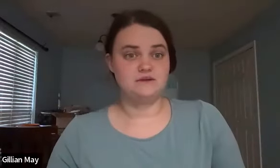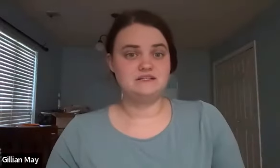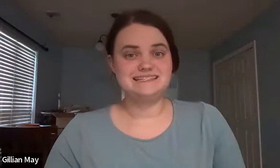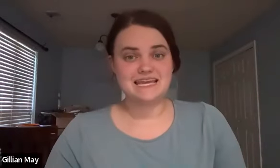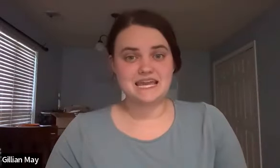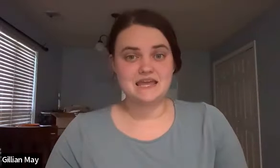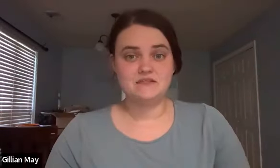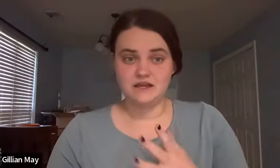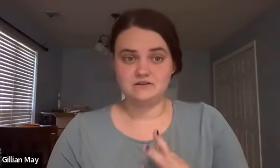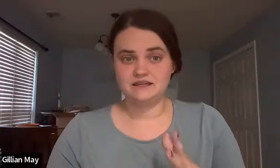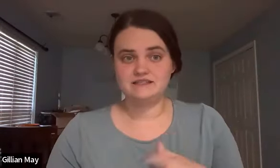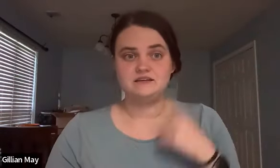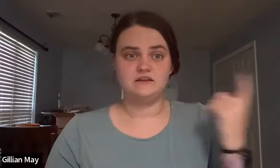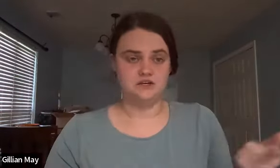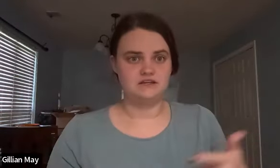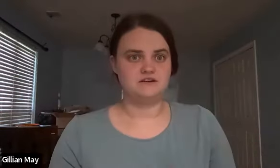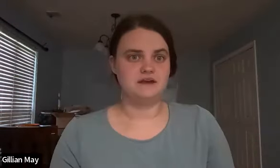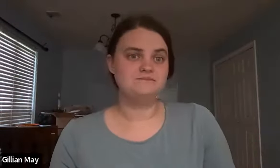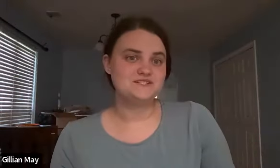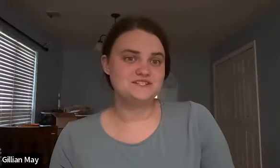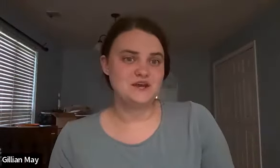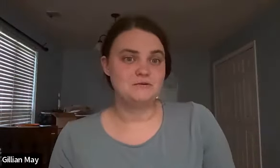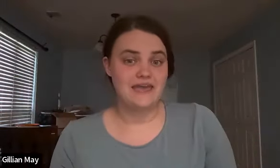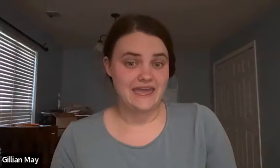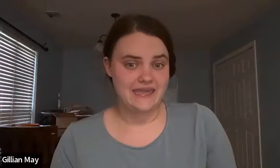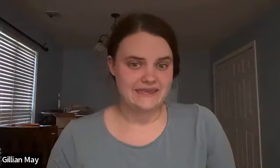going to say the letter, like I said, and then you guys go ahead. So A.